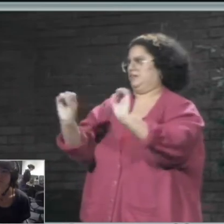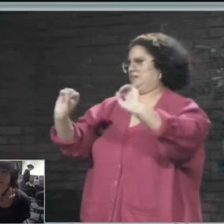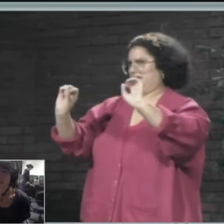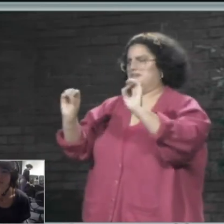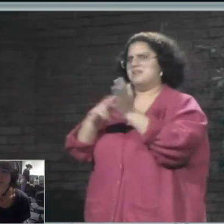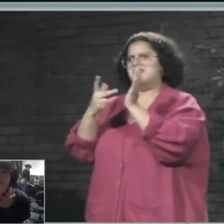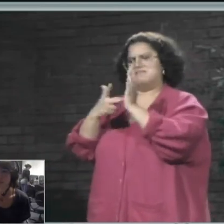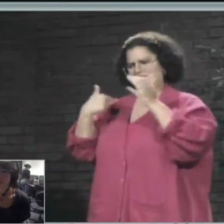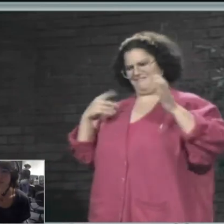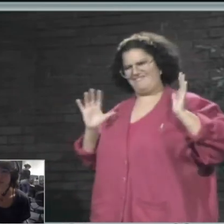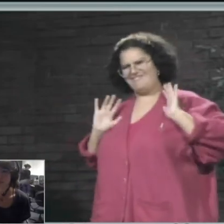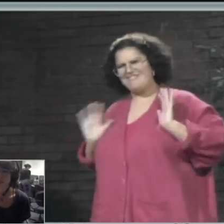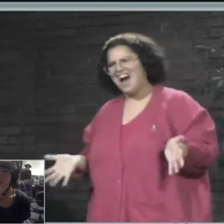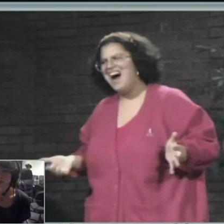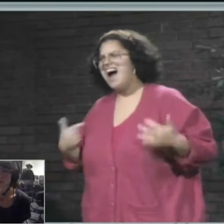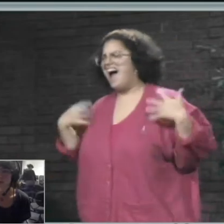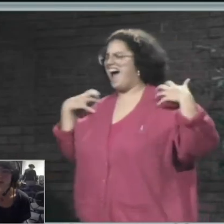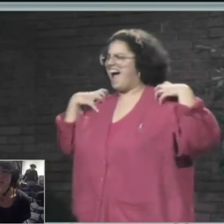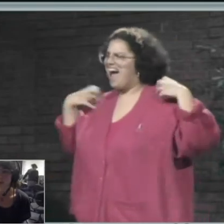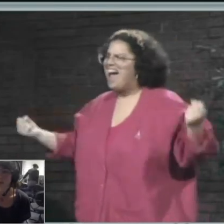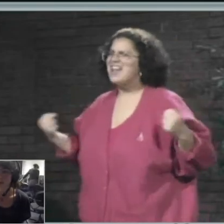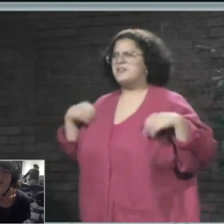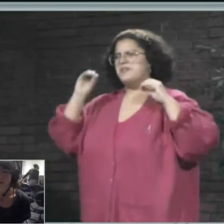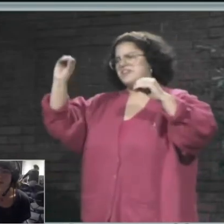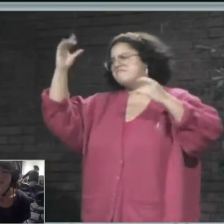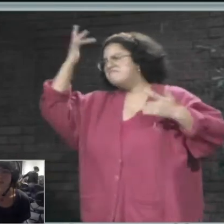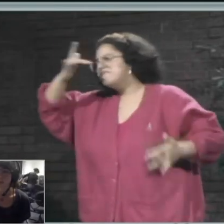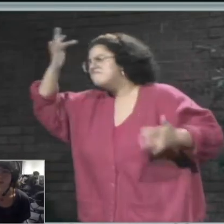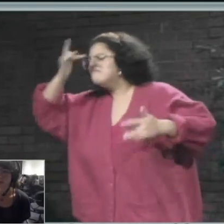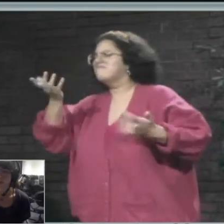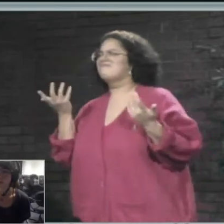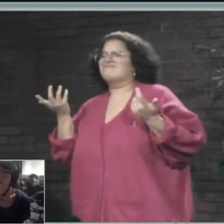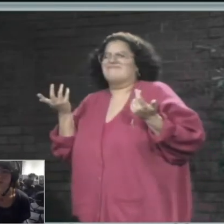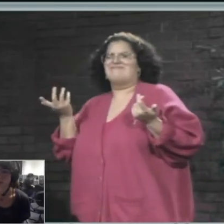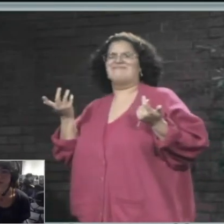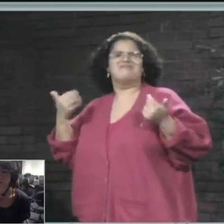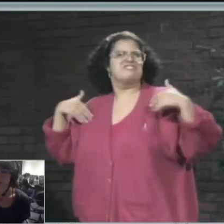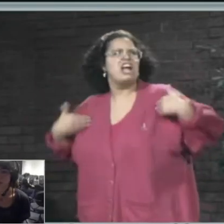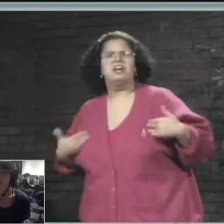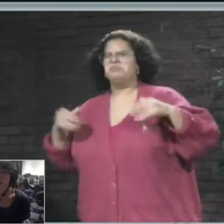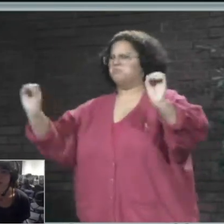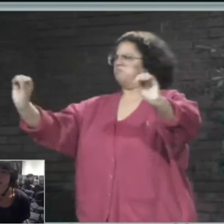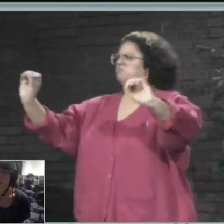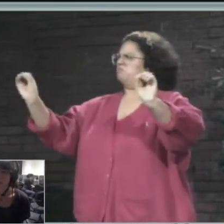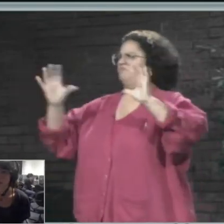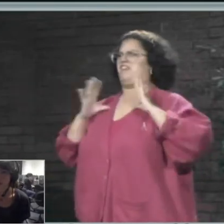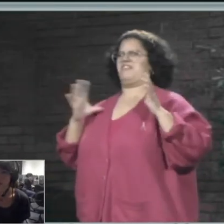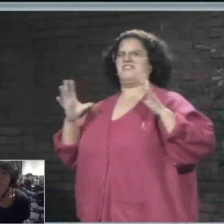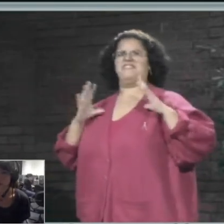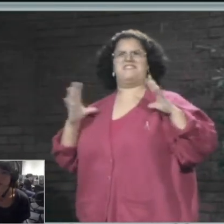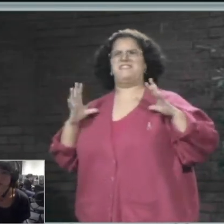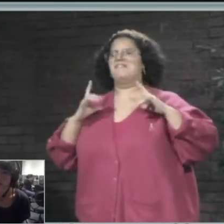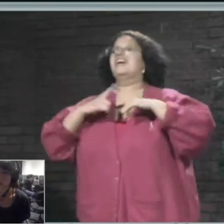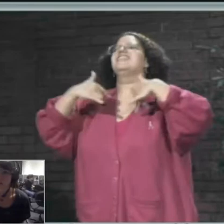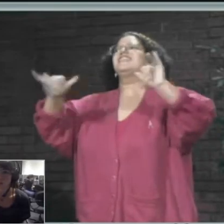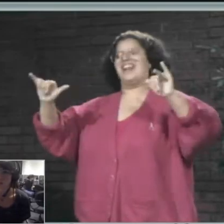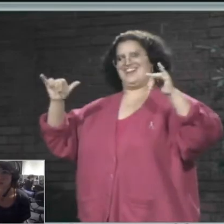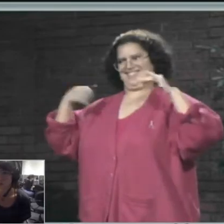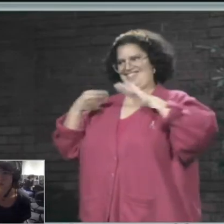Now, you might not have any symptoms. Maybe you're feeling fine. Maybe you feel healthy. You think there's nothing wrong